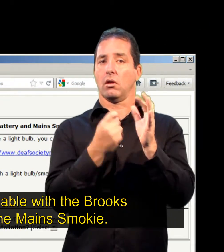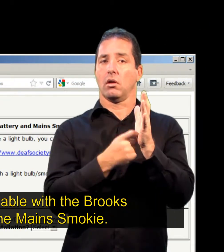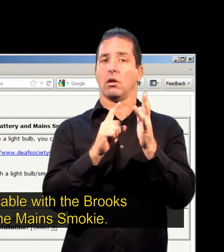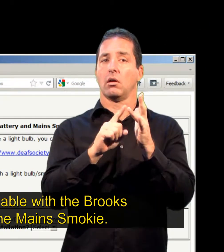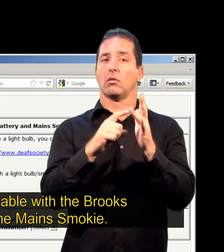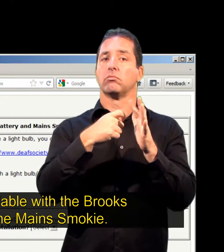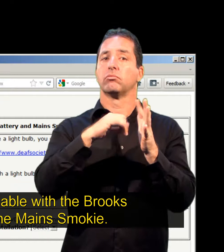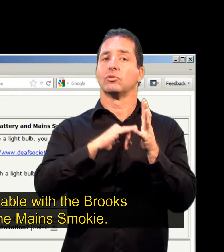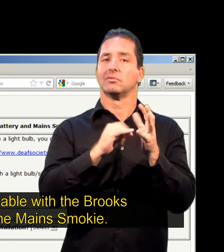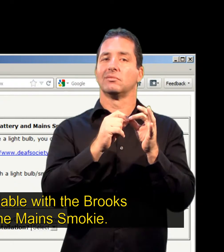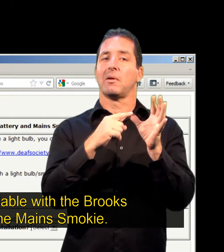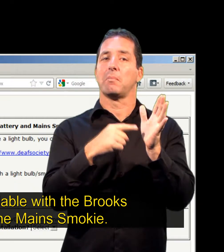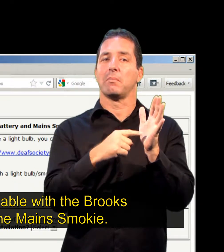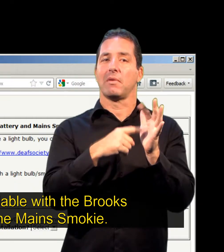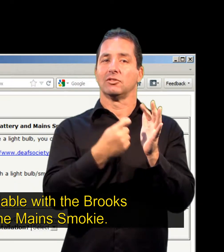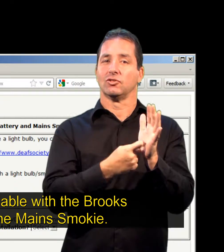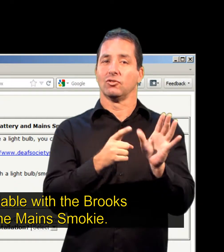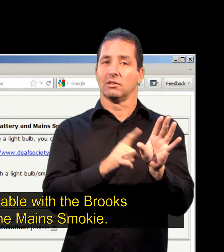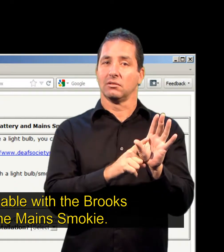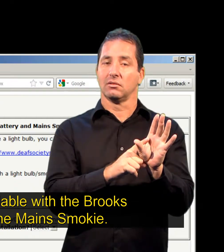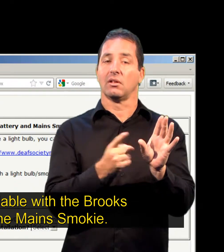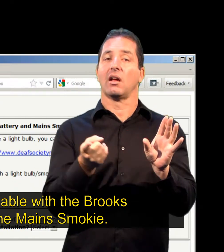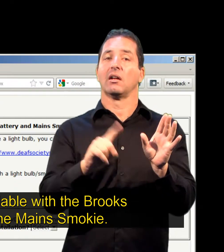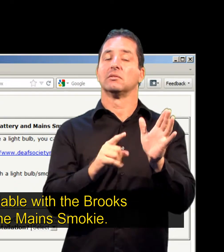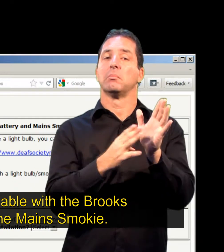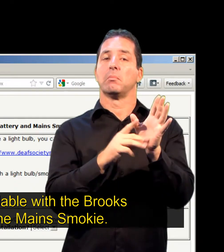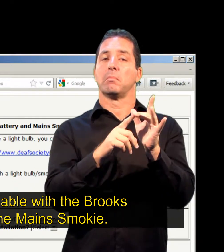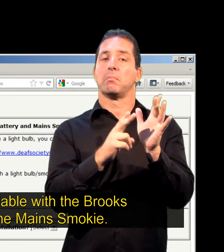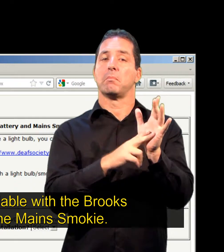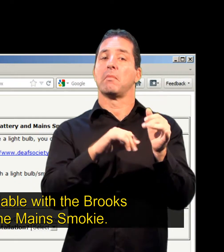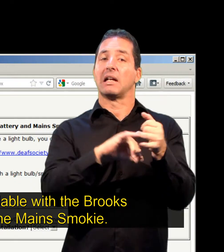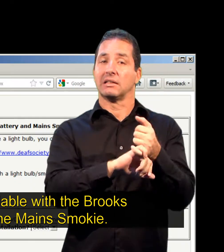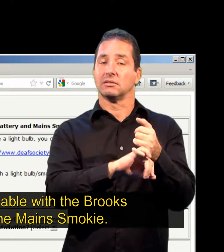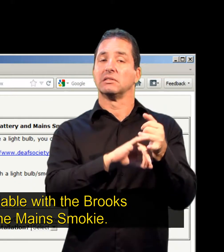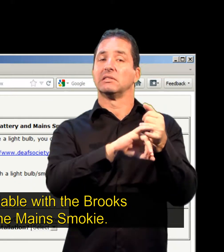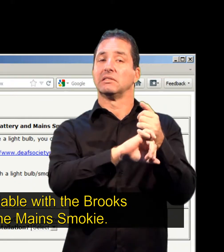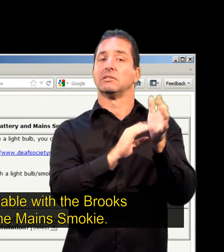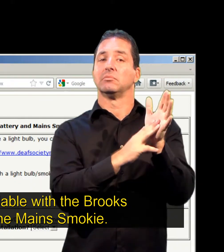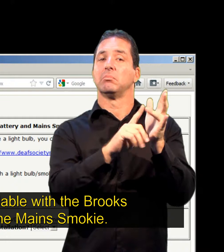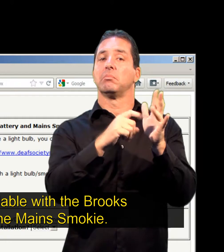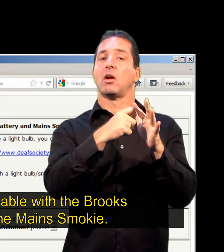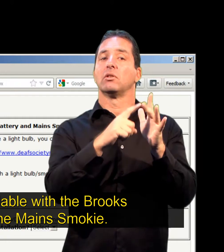This is only available with the Brooks battery and the mains Smoky.